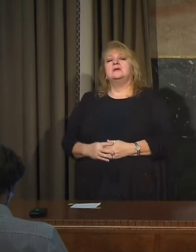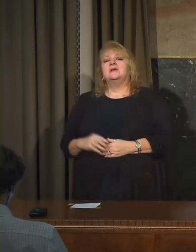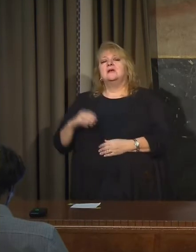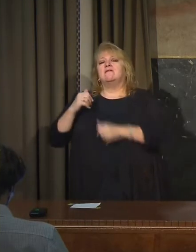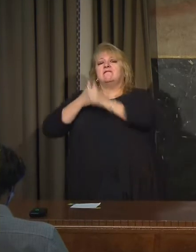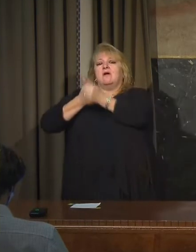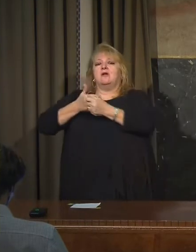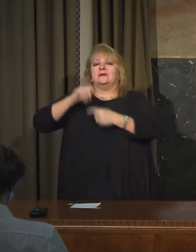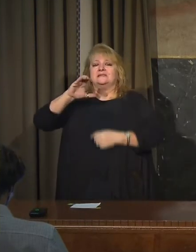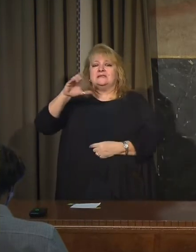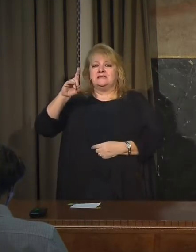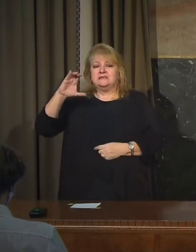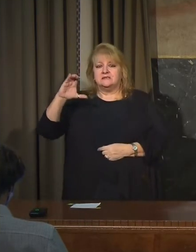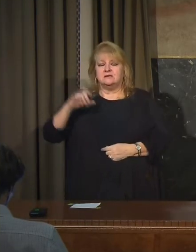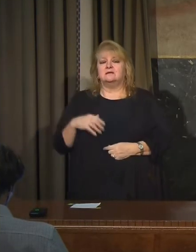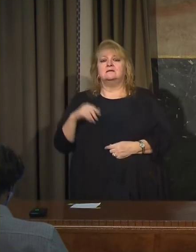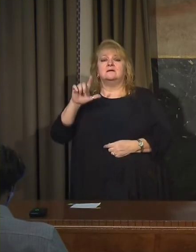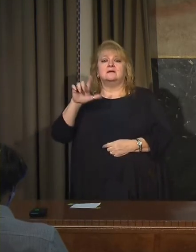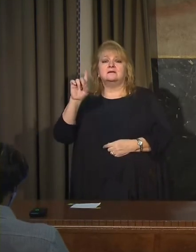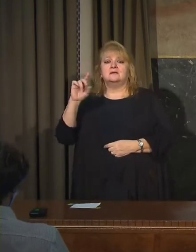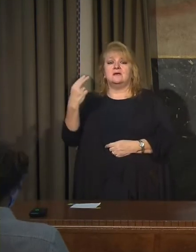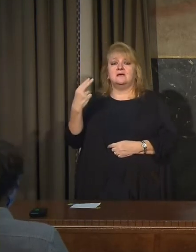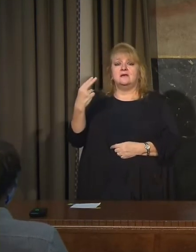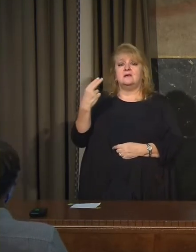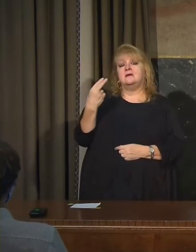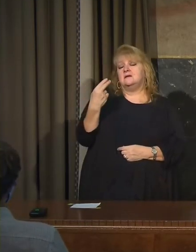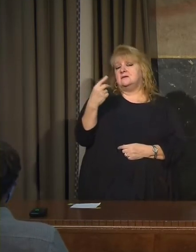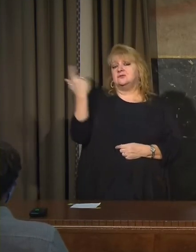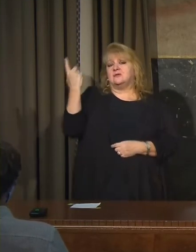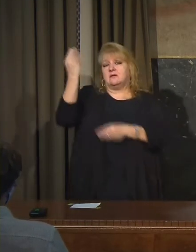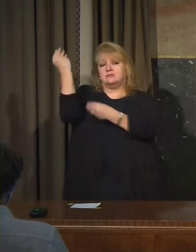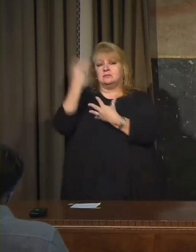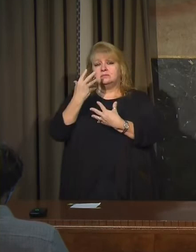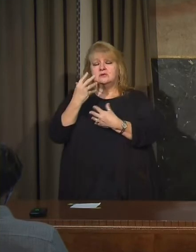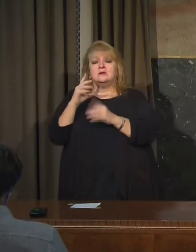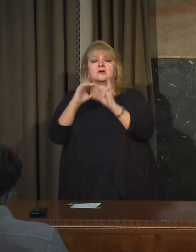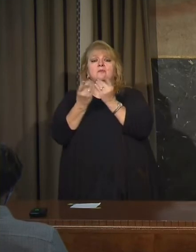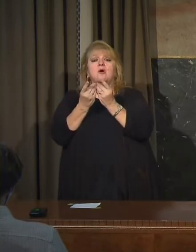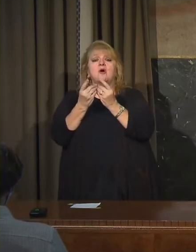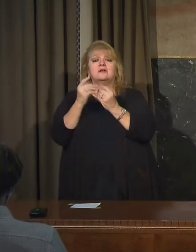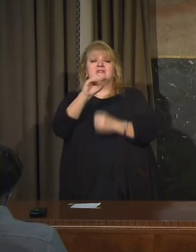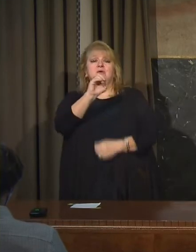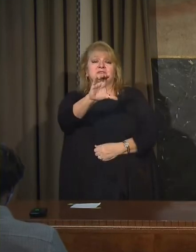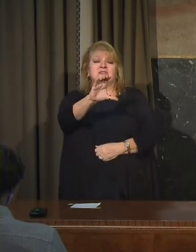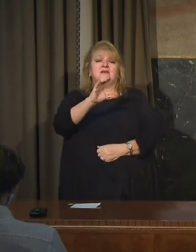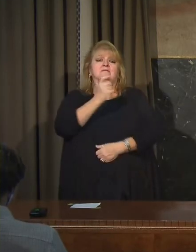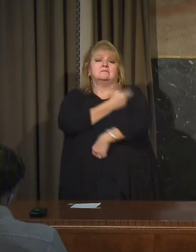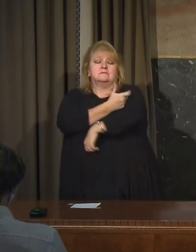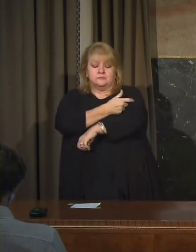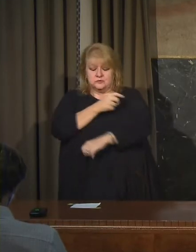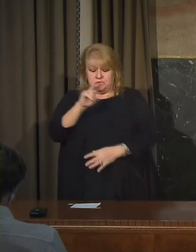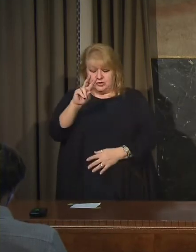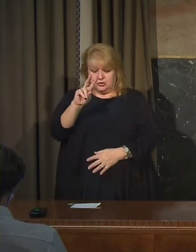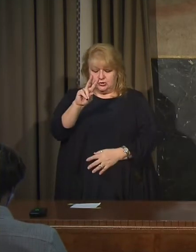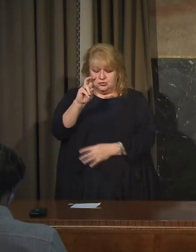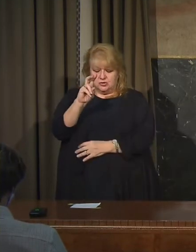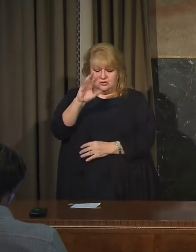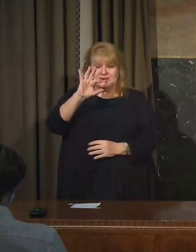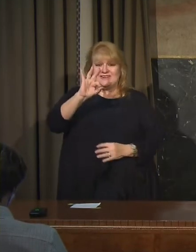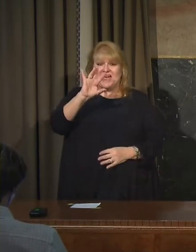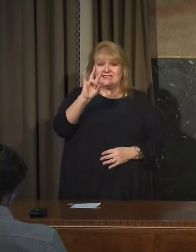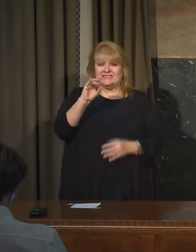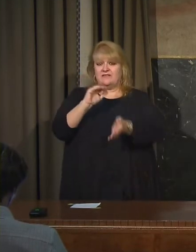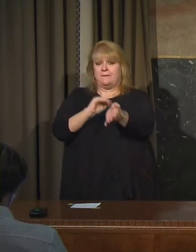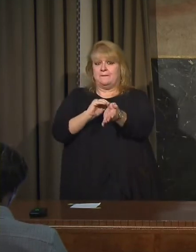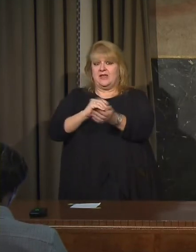and our priorities, the Department of Corrections has already vaccinated 297 frontline medical staff who work at